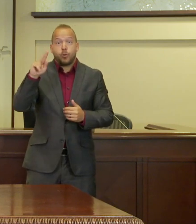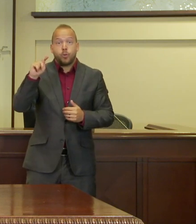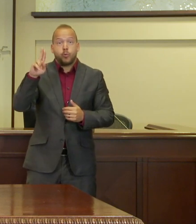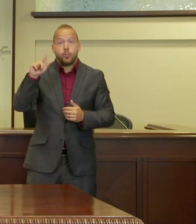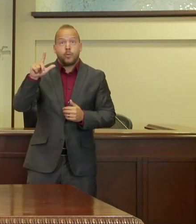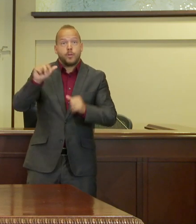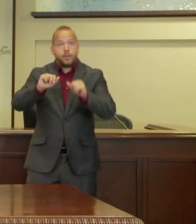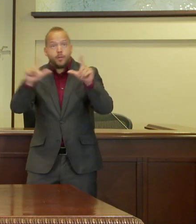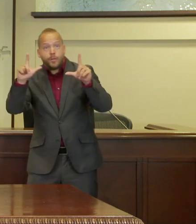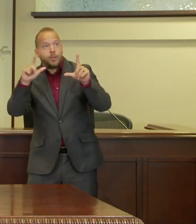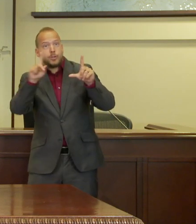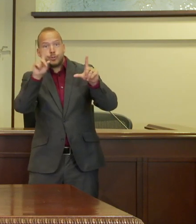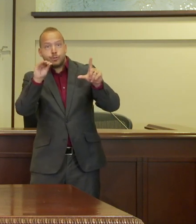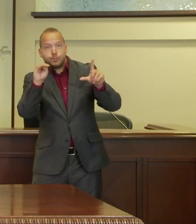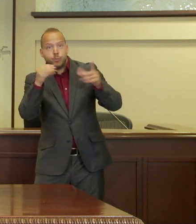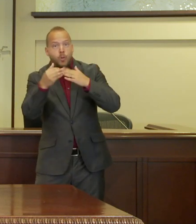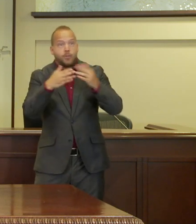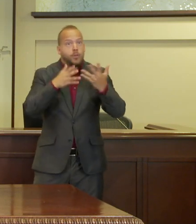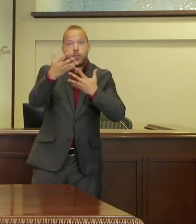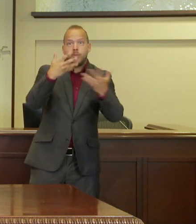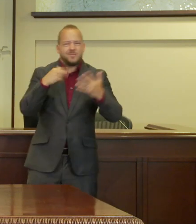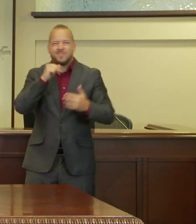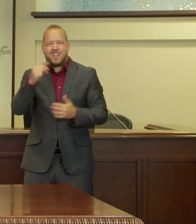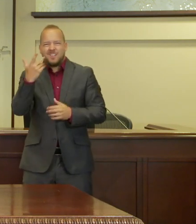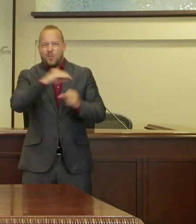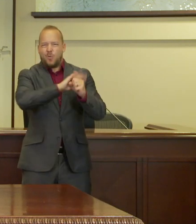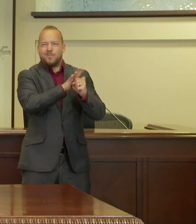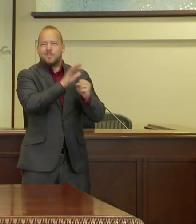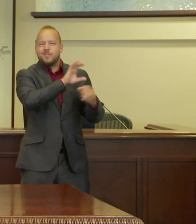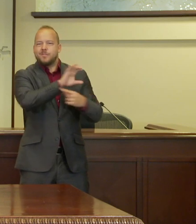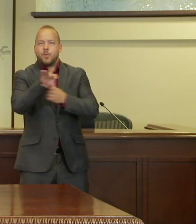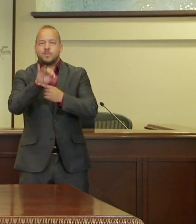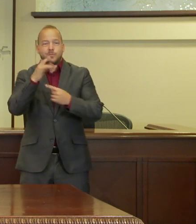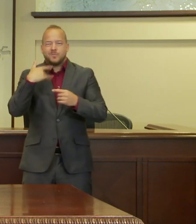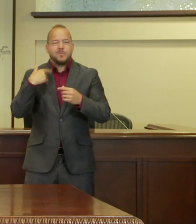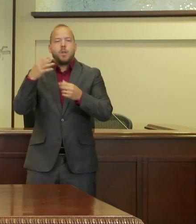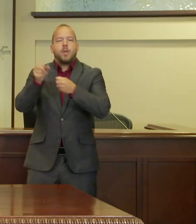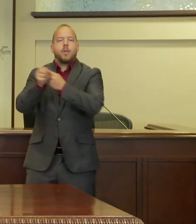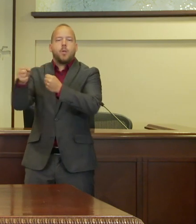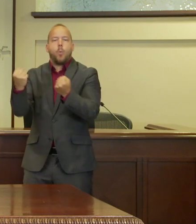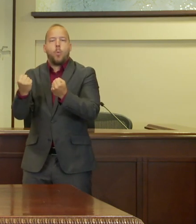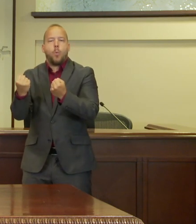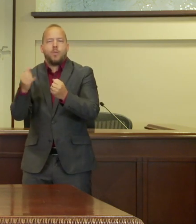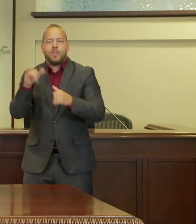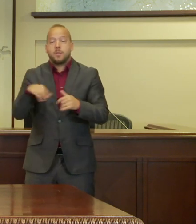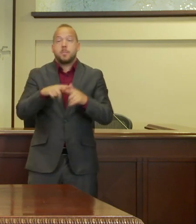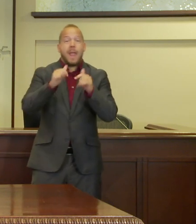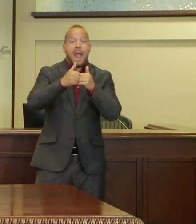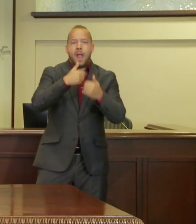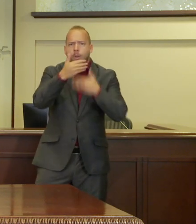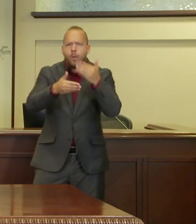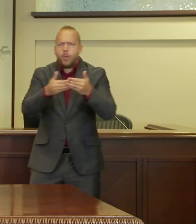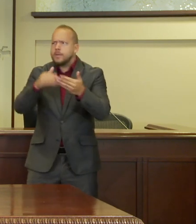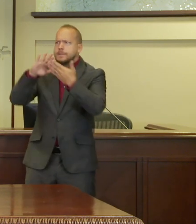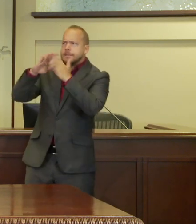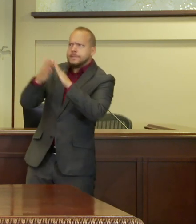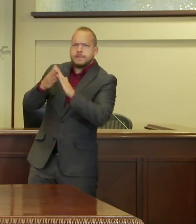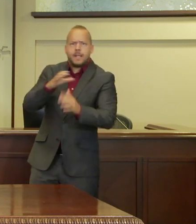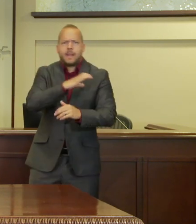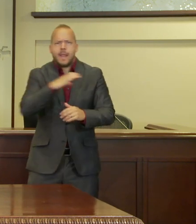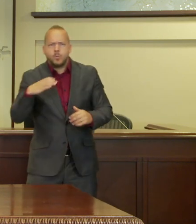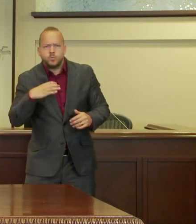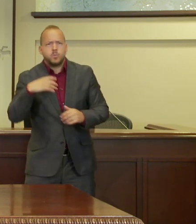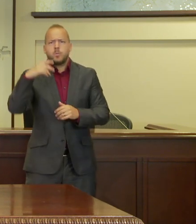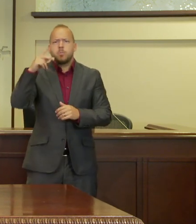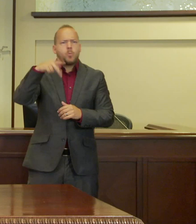could agree on a new process. And what's happening now is both the city council, and the PPA are